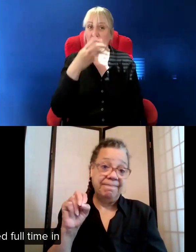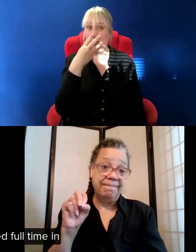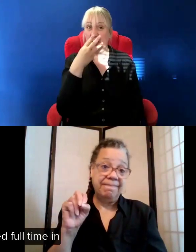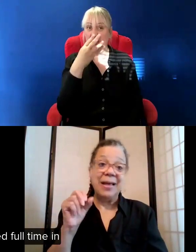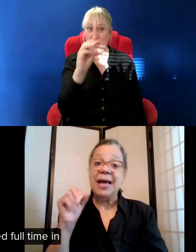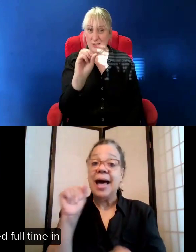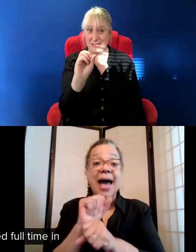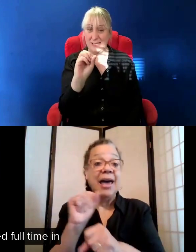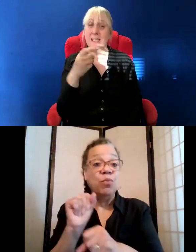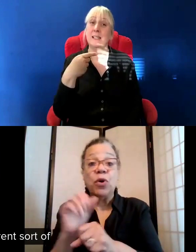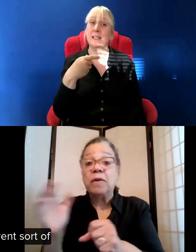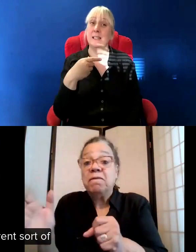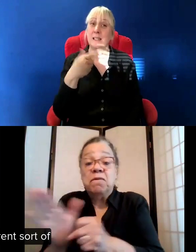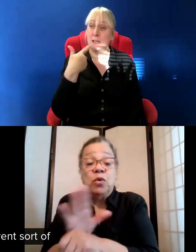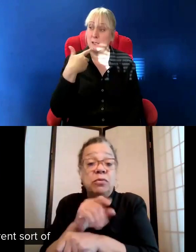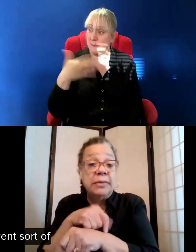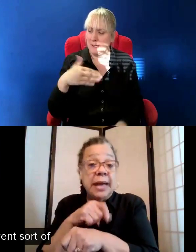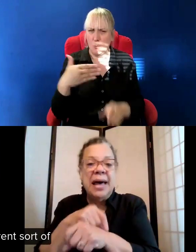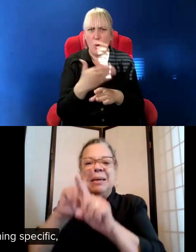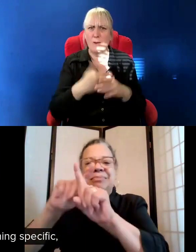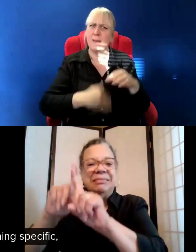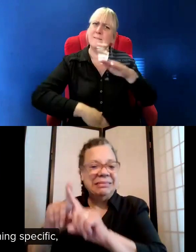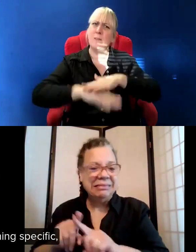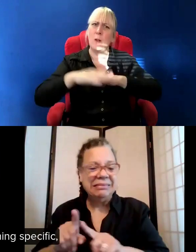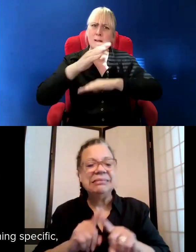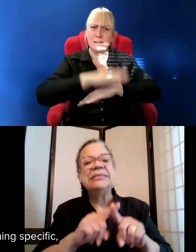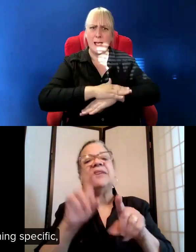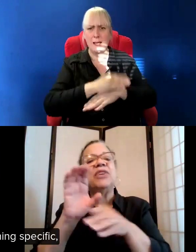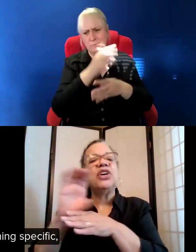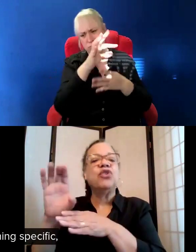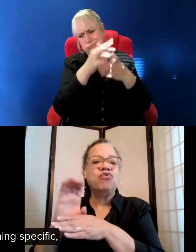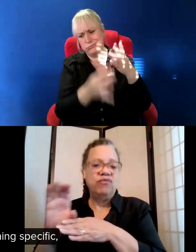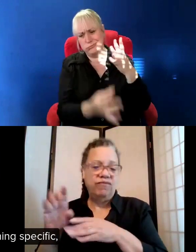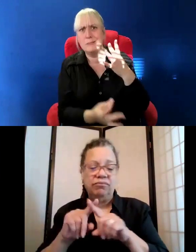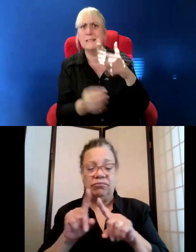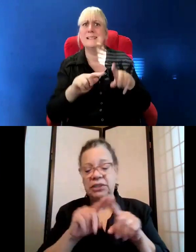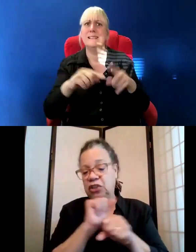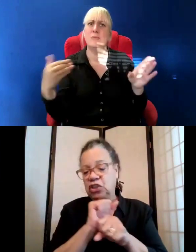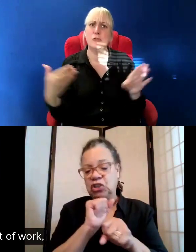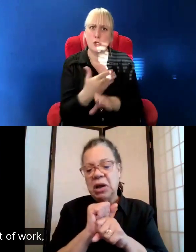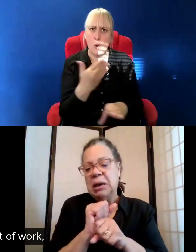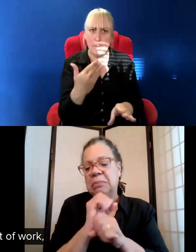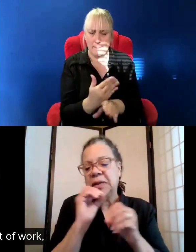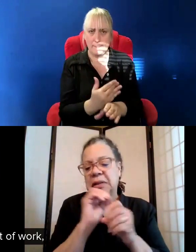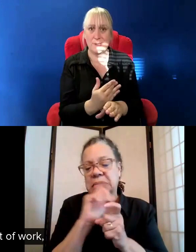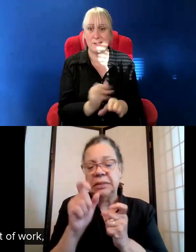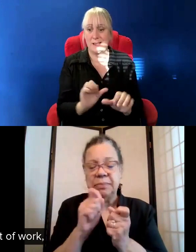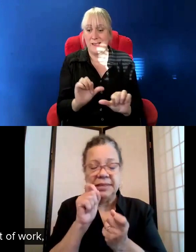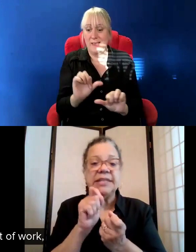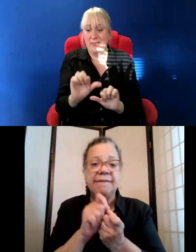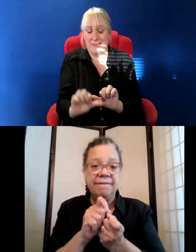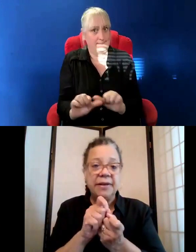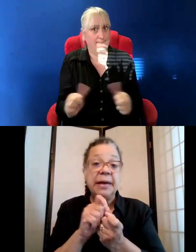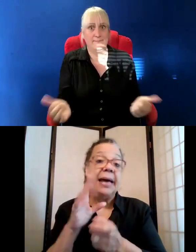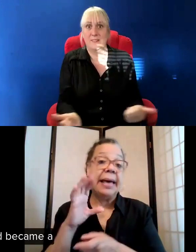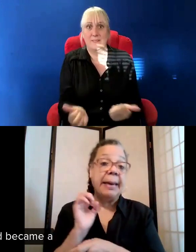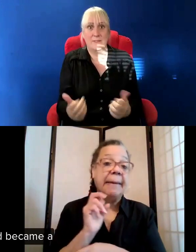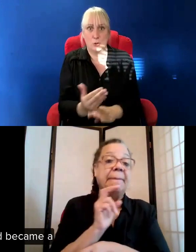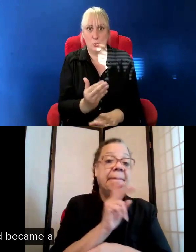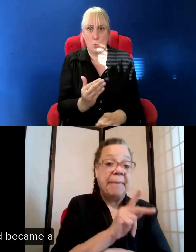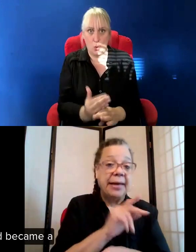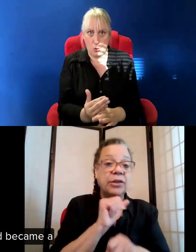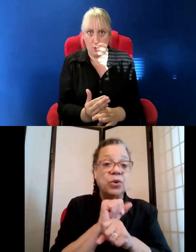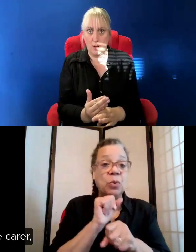worked full time in, many different sort of careers, nothing specific, I came out of work.